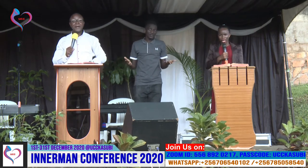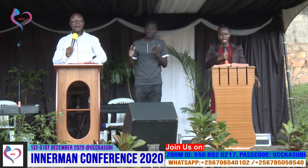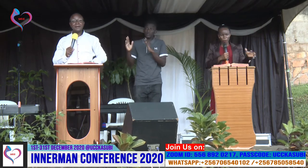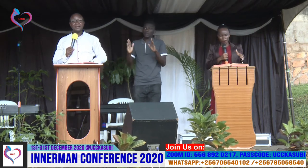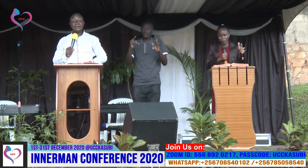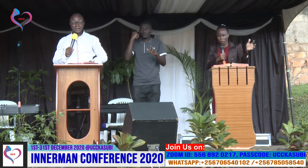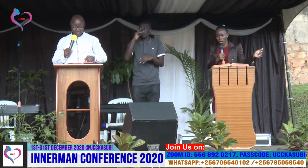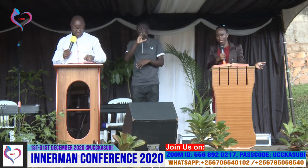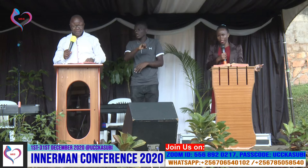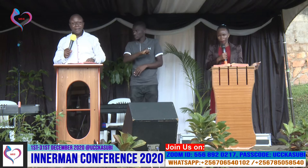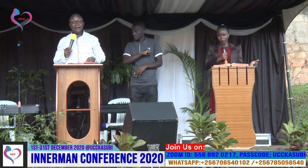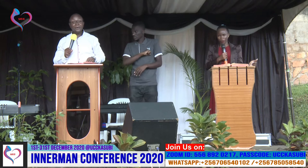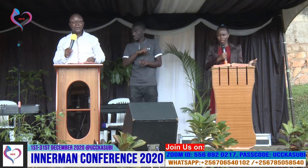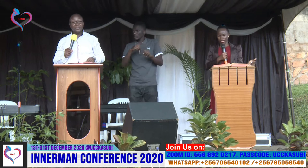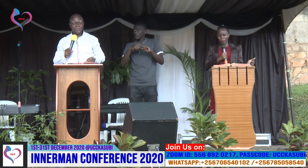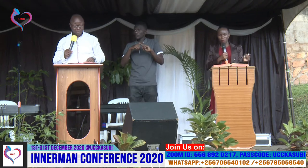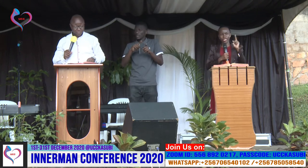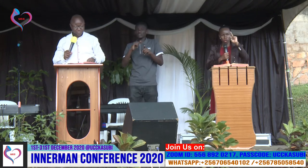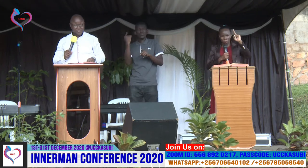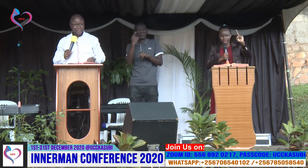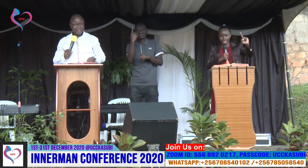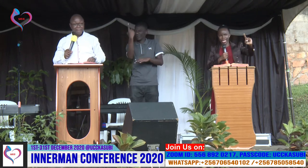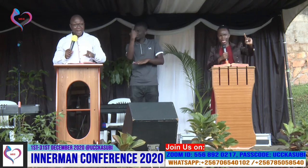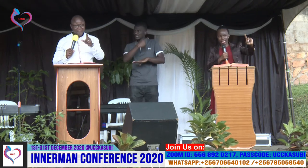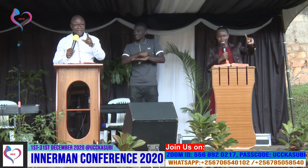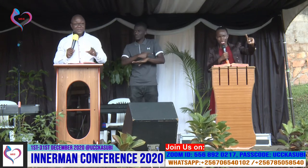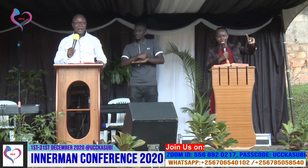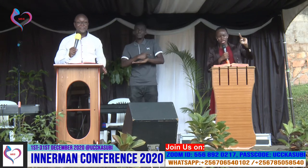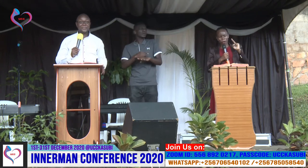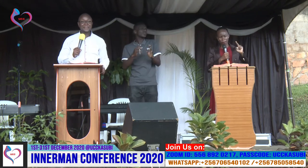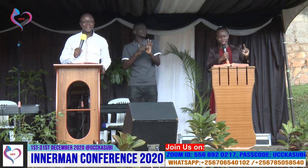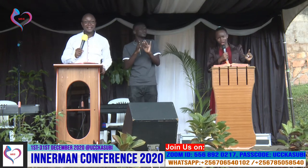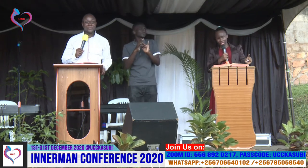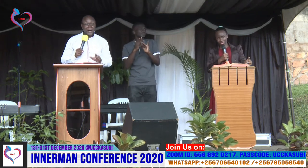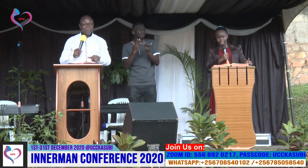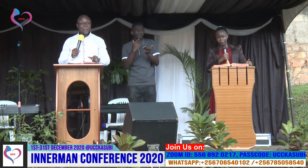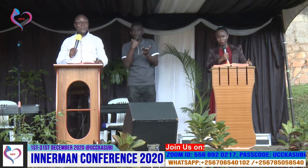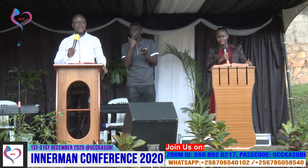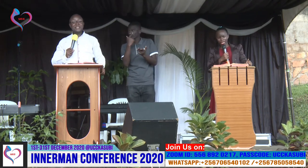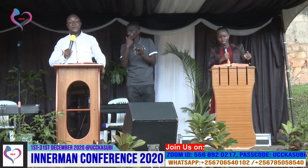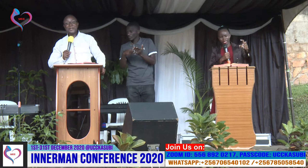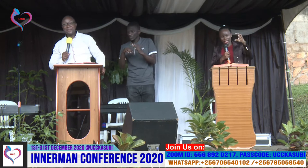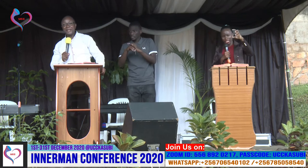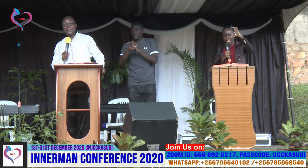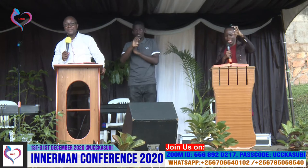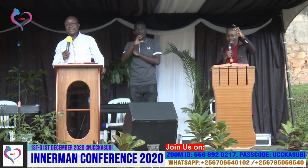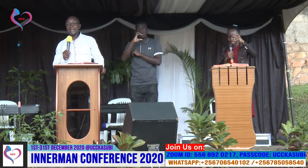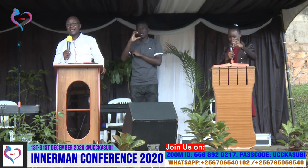They're preparing for the wedding. But it's one day. The Bible tells us